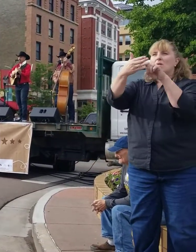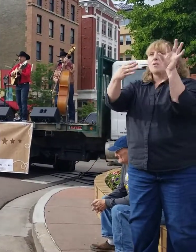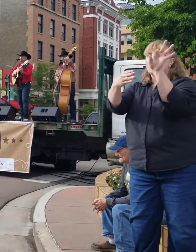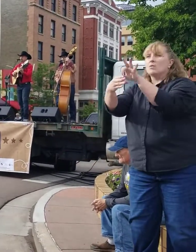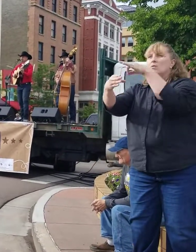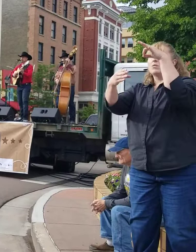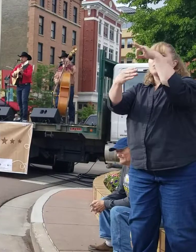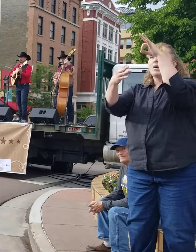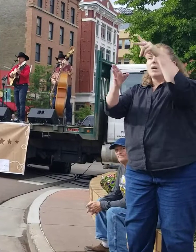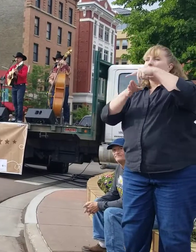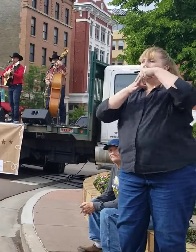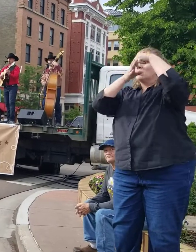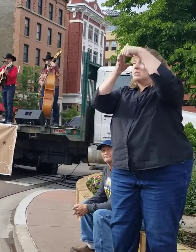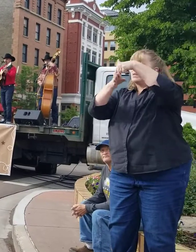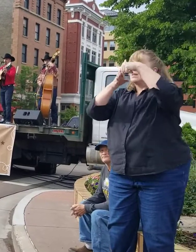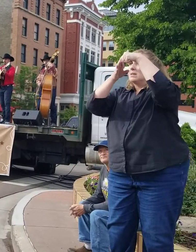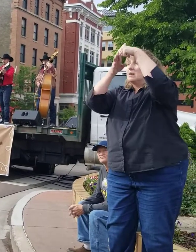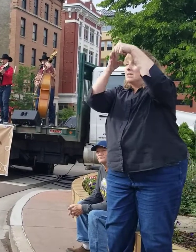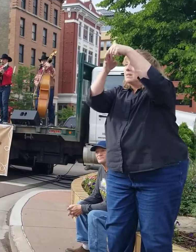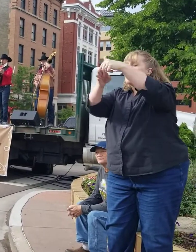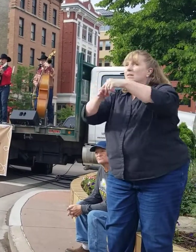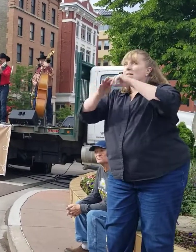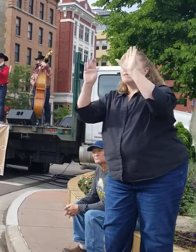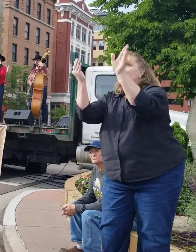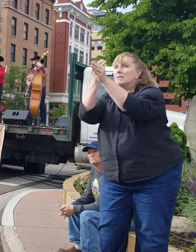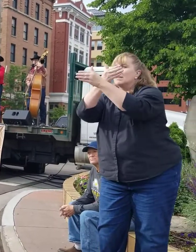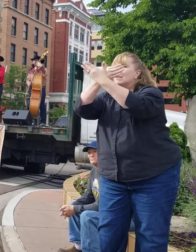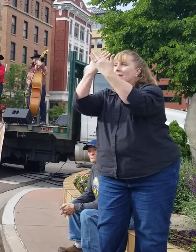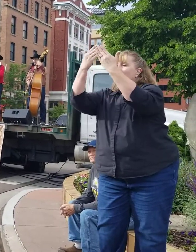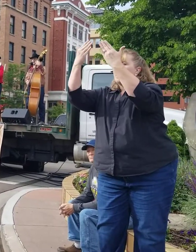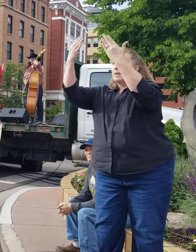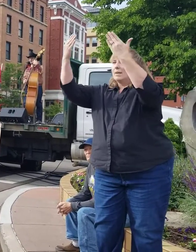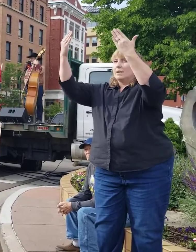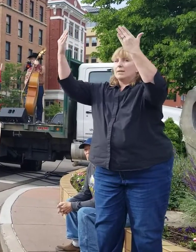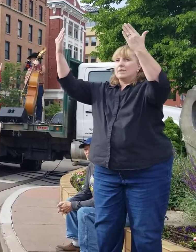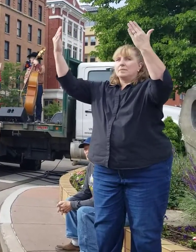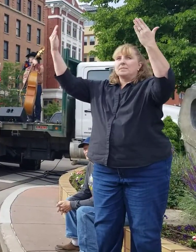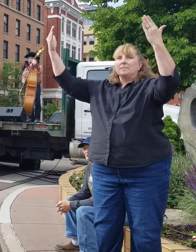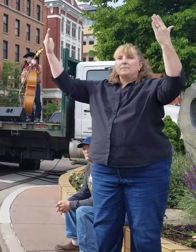Ghost drivers in the sky.